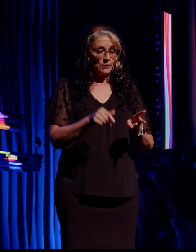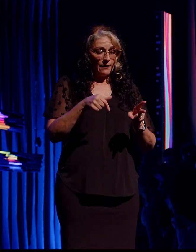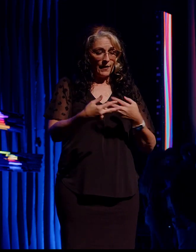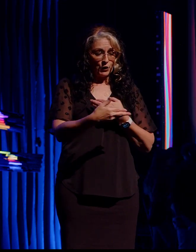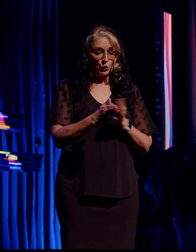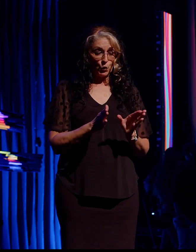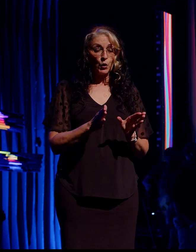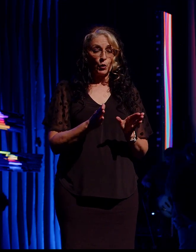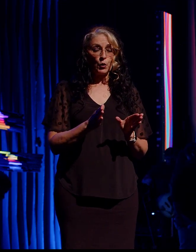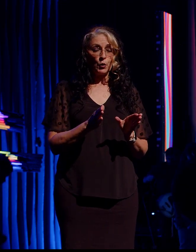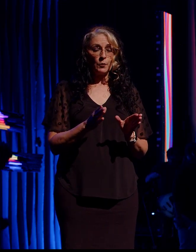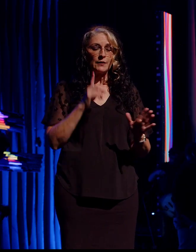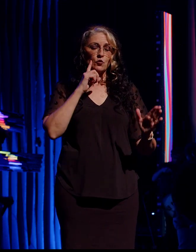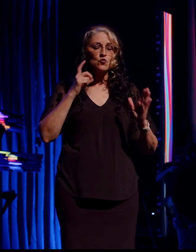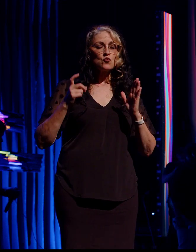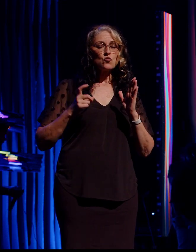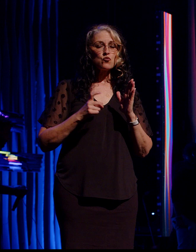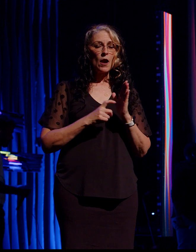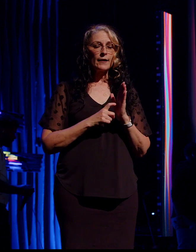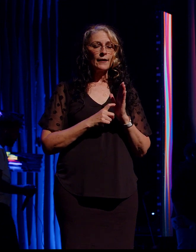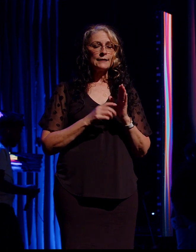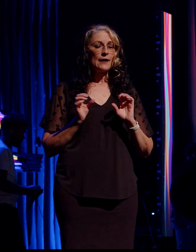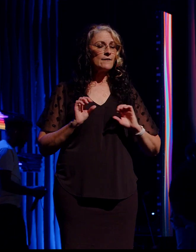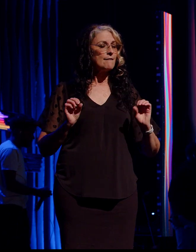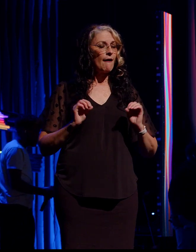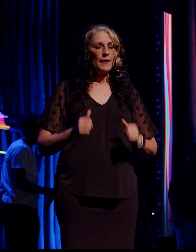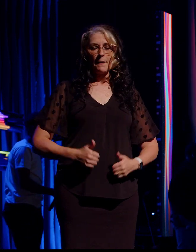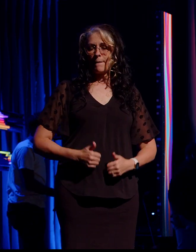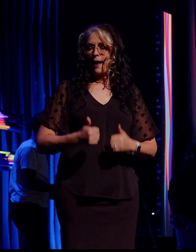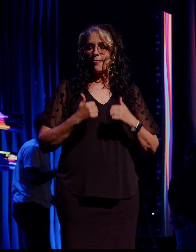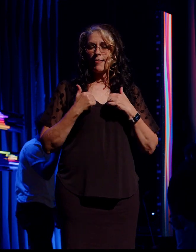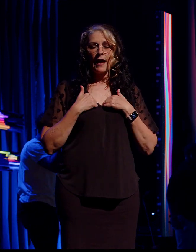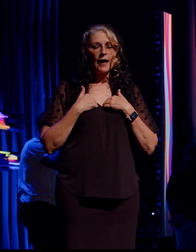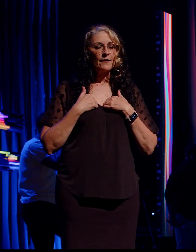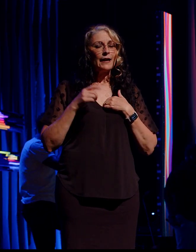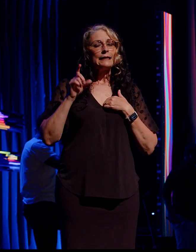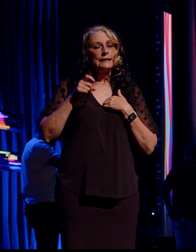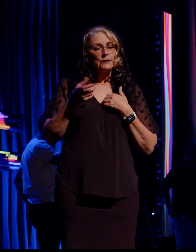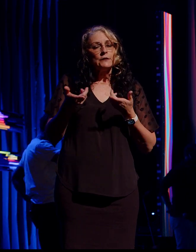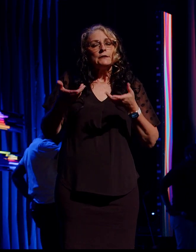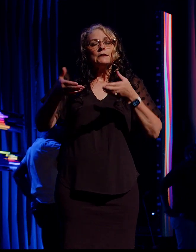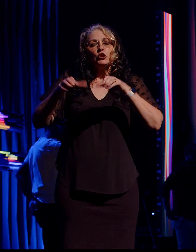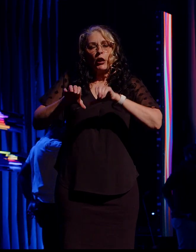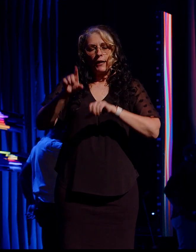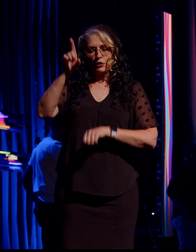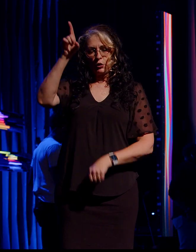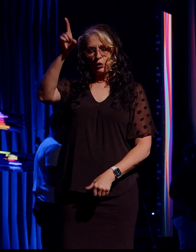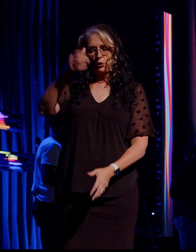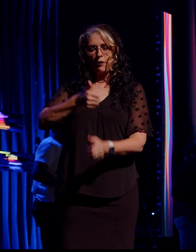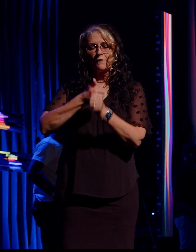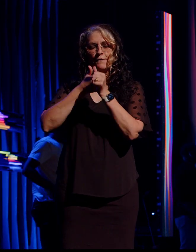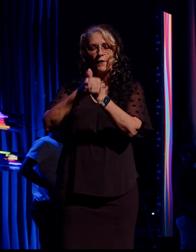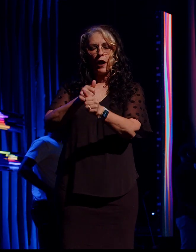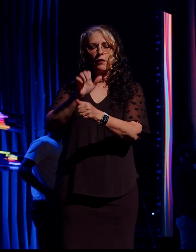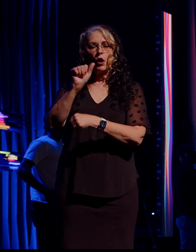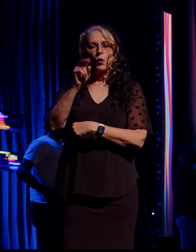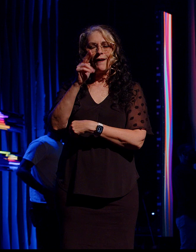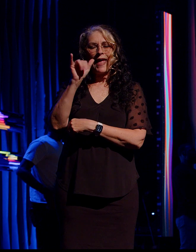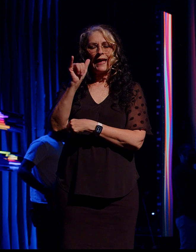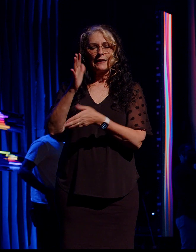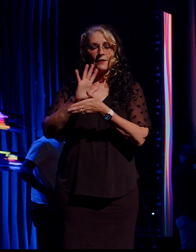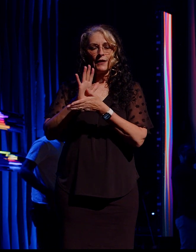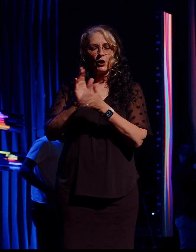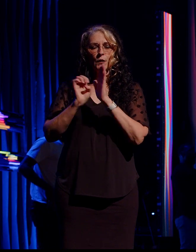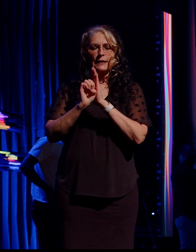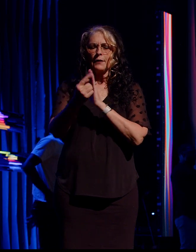just recognizing the fact that they have nothing in their life and maybe they need to give you a chance, I pray they would even follow Andy's example and come down